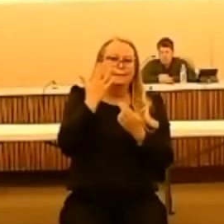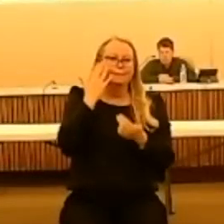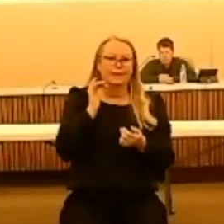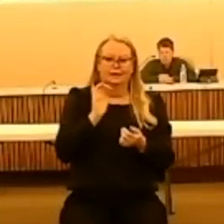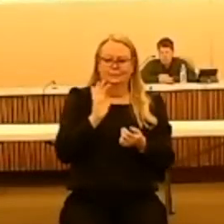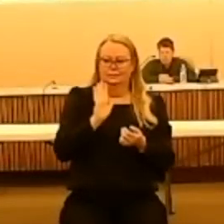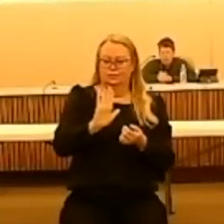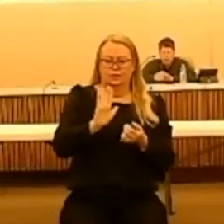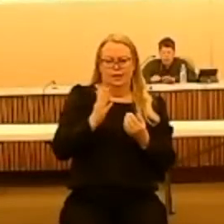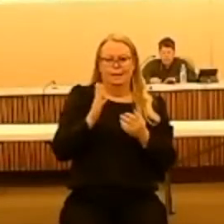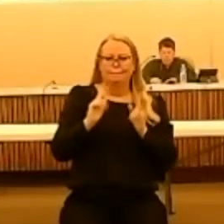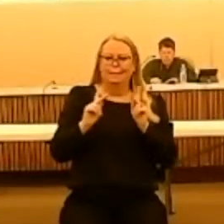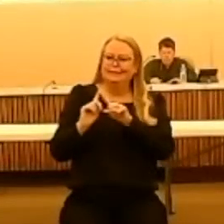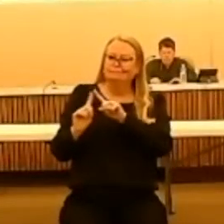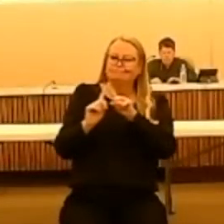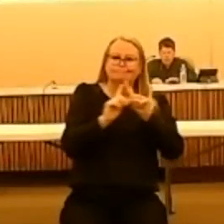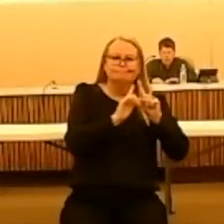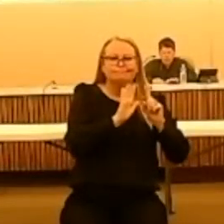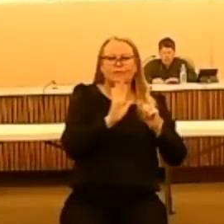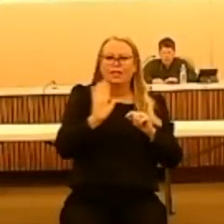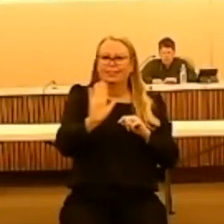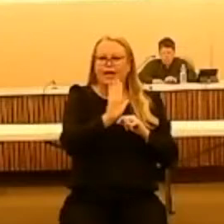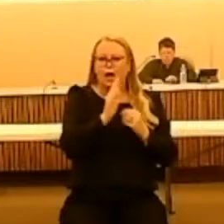property, the